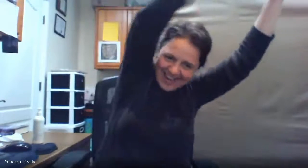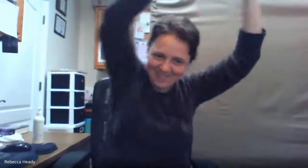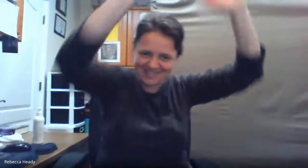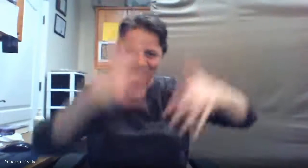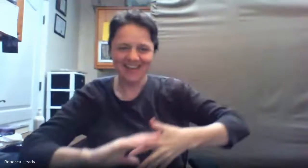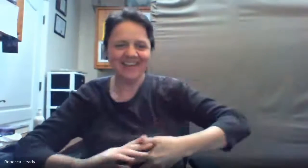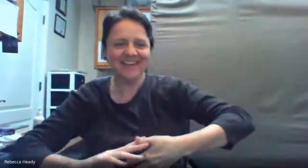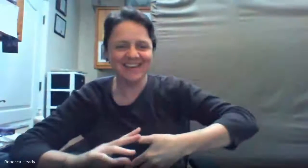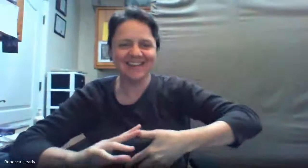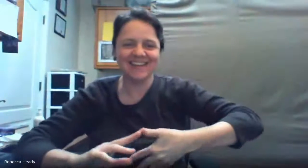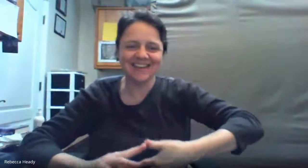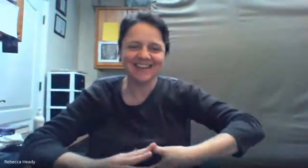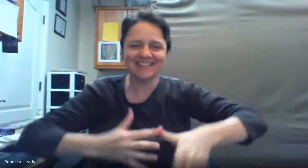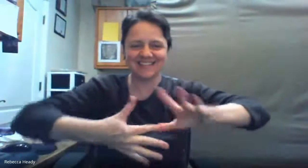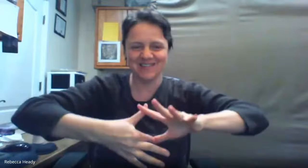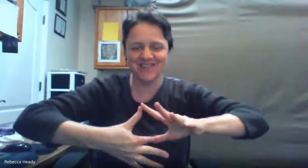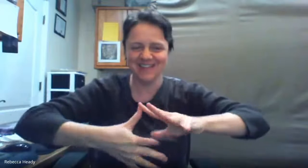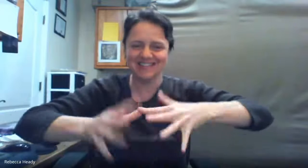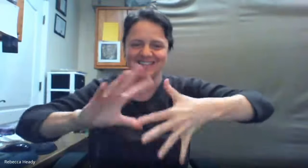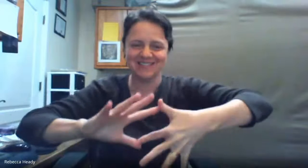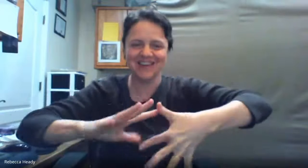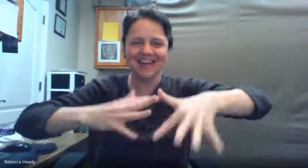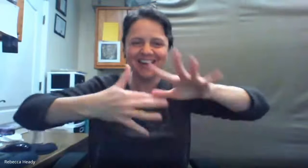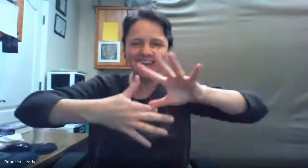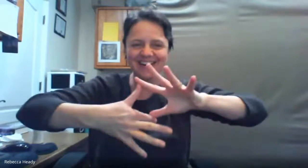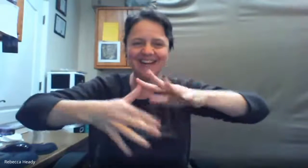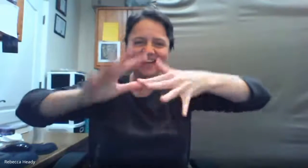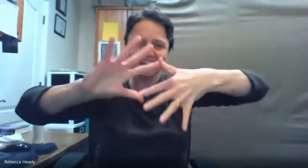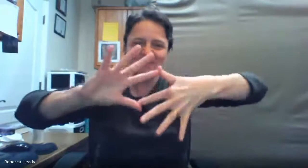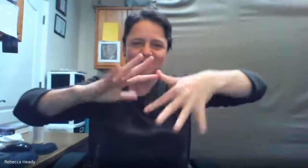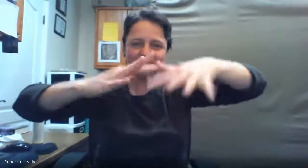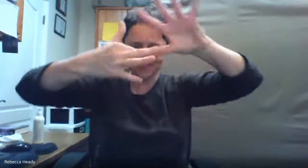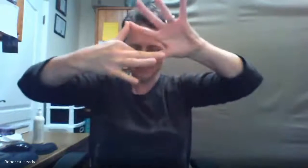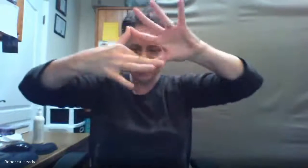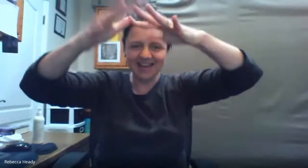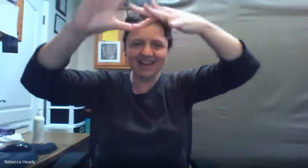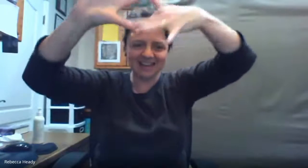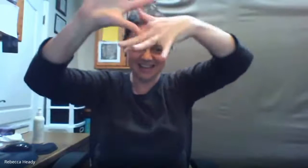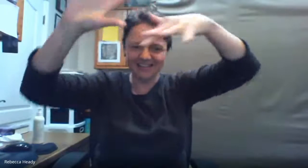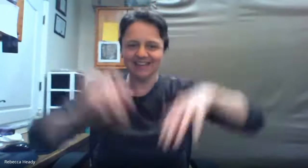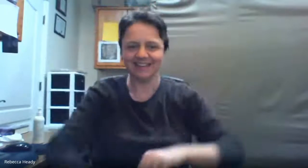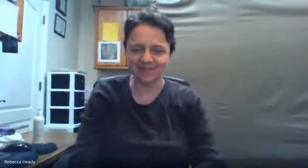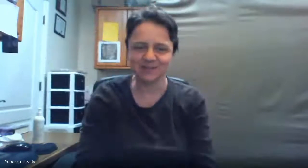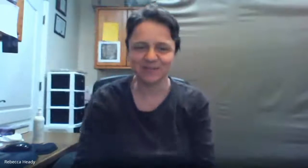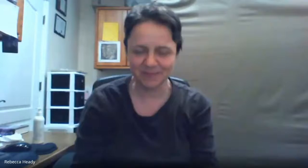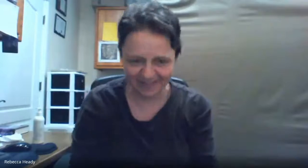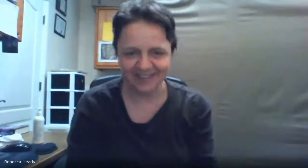of myself. And the itsy bitsy spider climbed up the spout again. That was trippy.